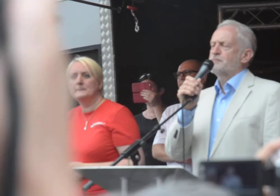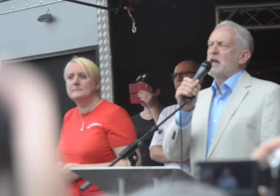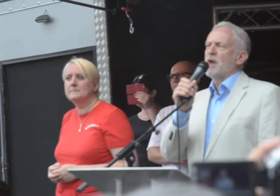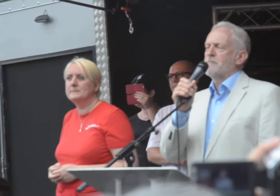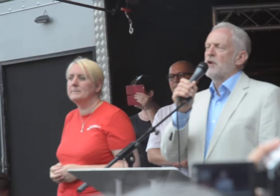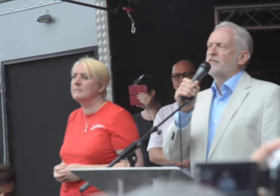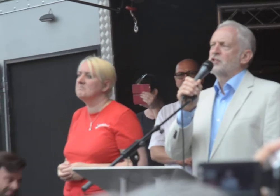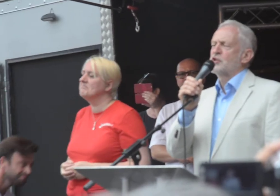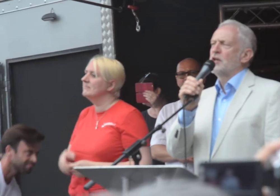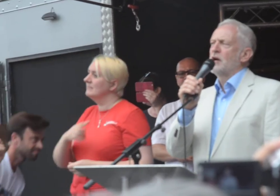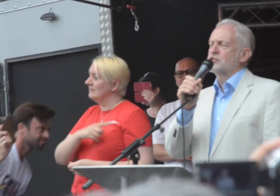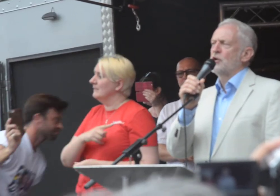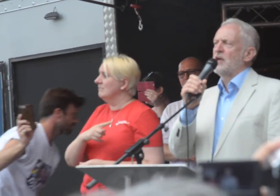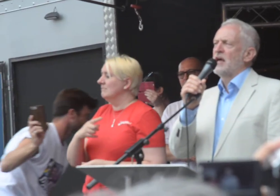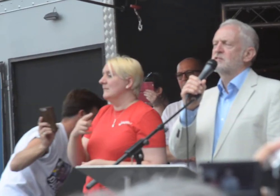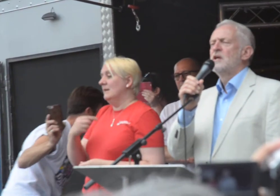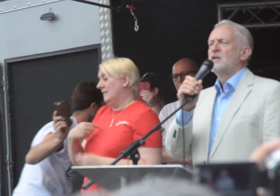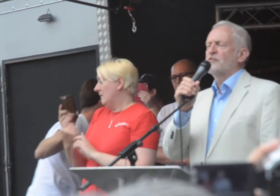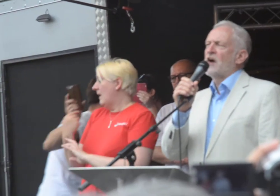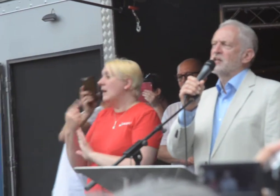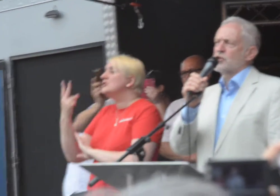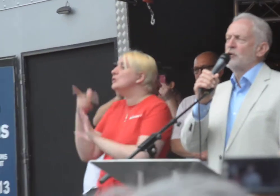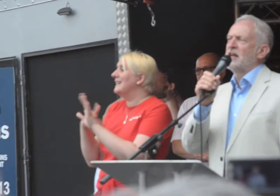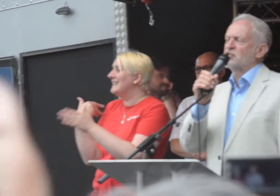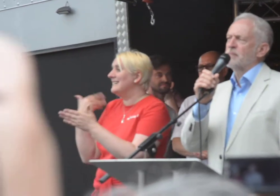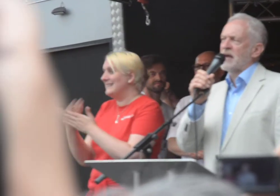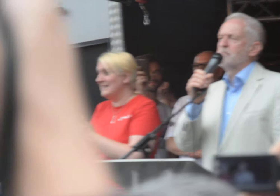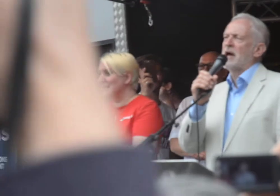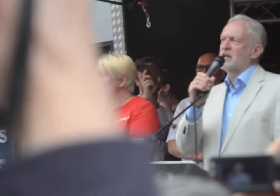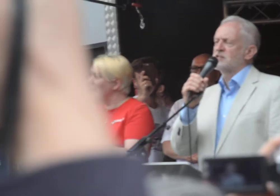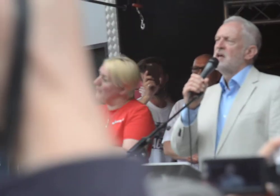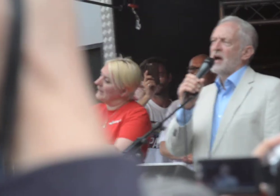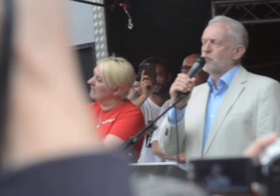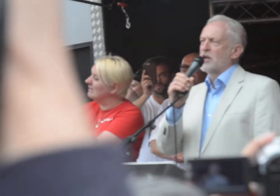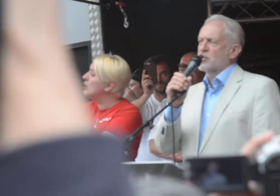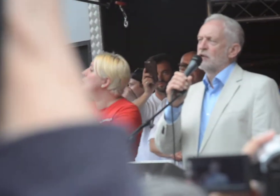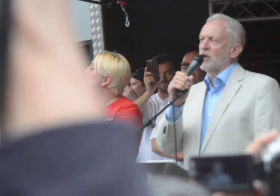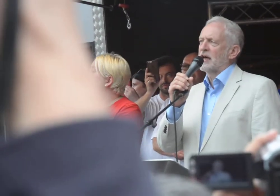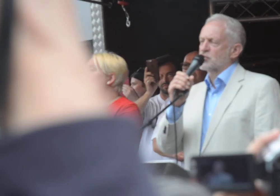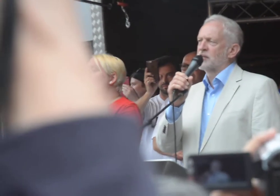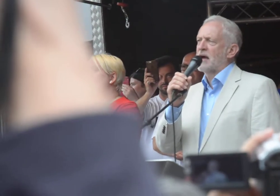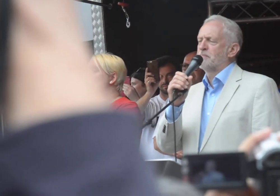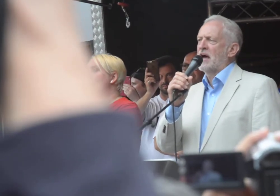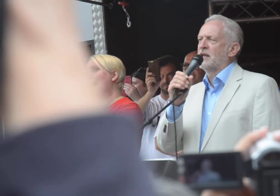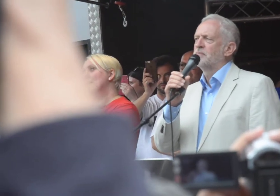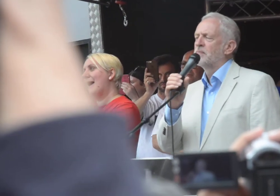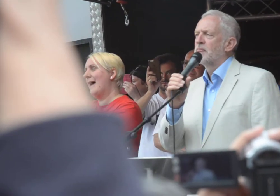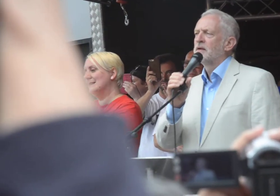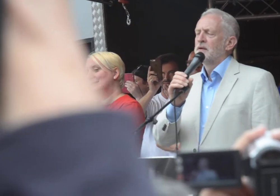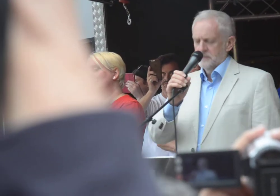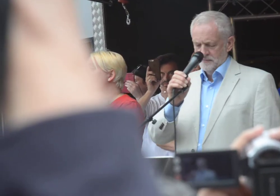And it's been my privilege during those 2 years to fight two leadership campaigns and one general election